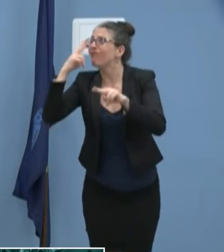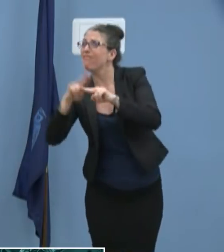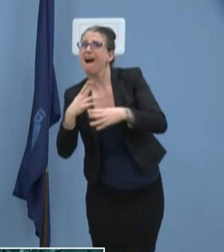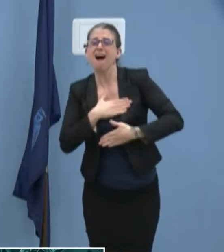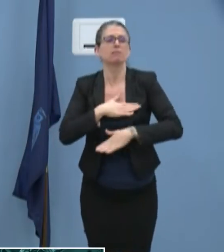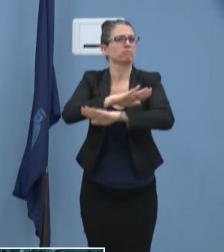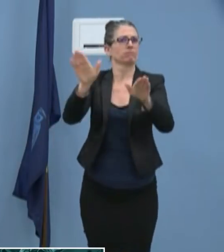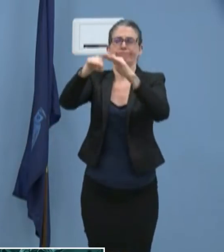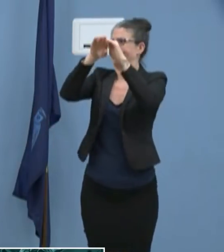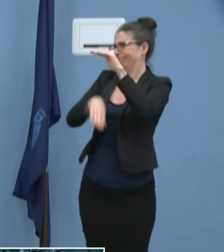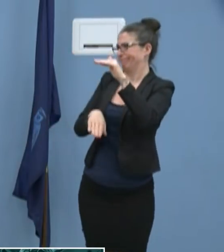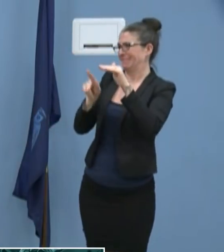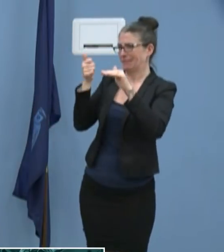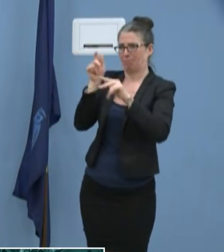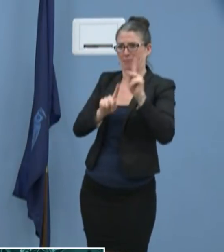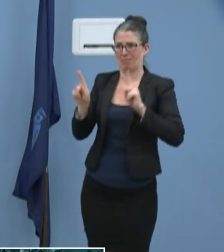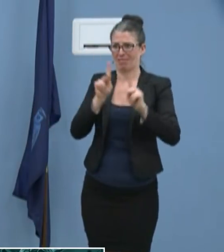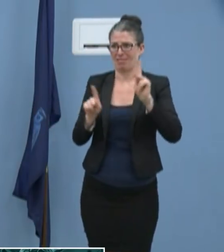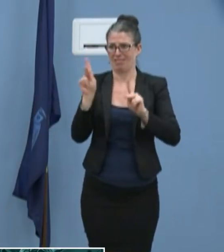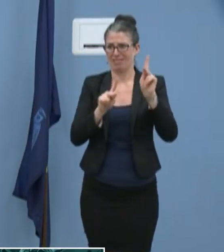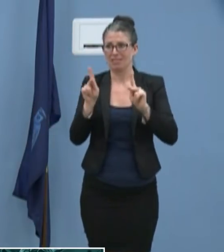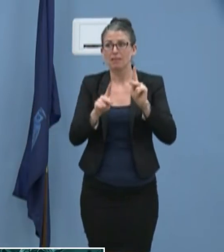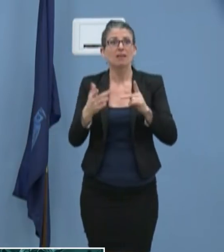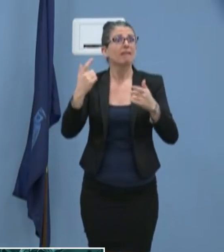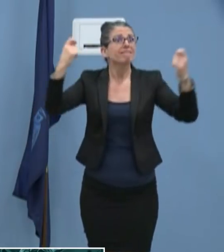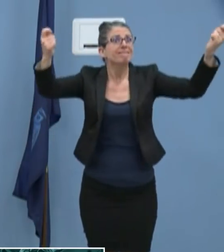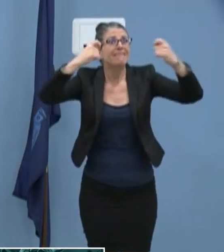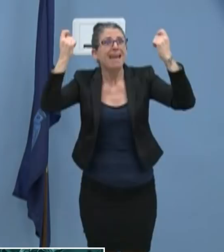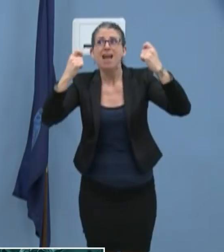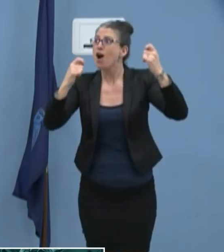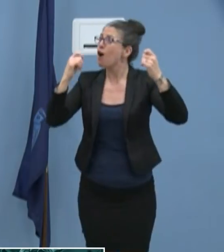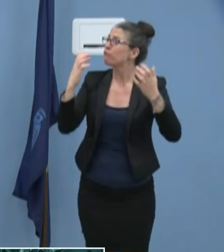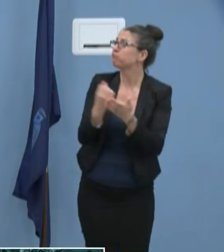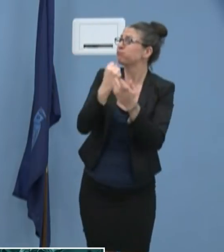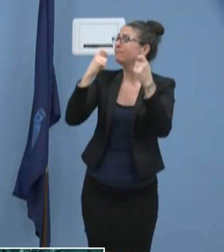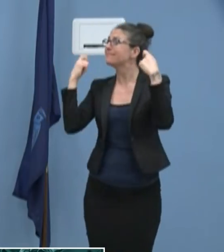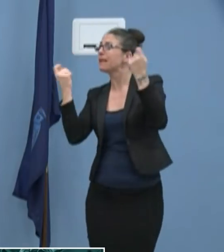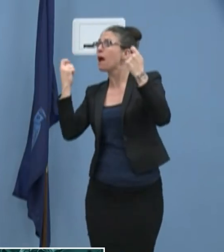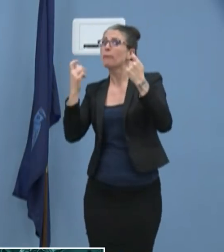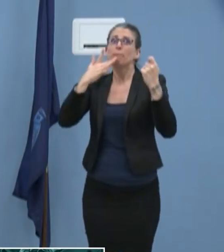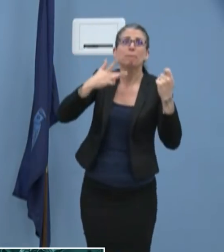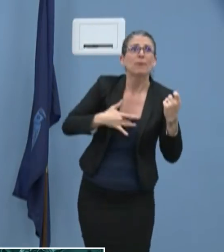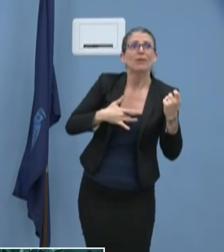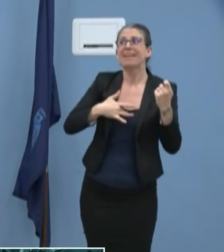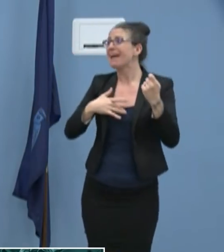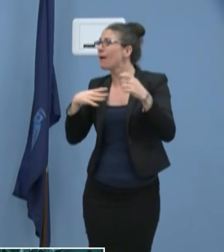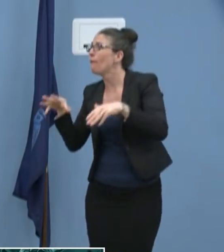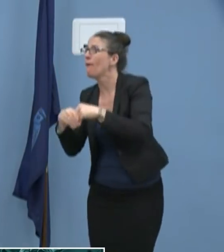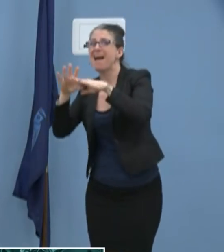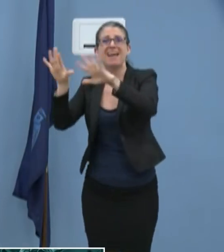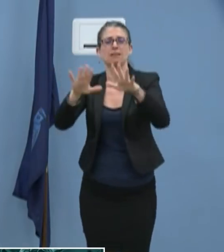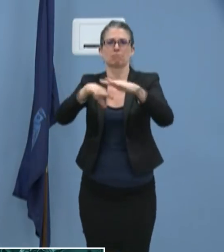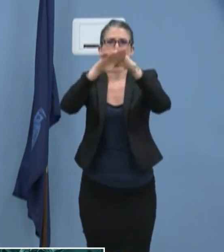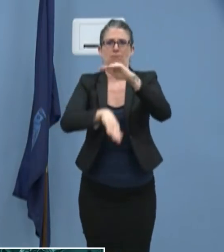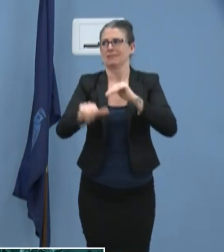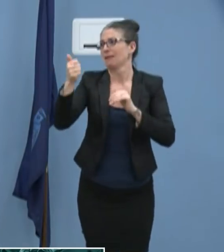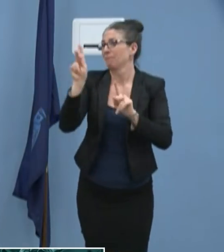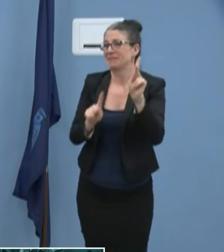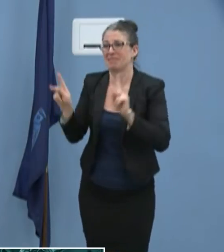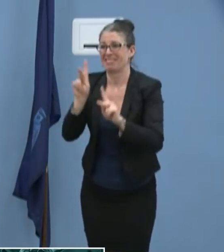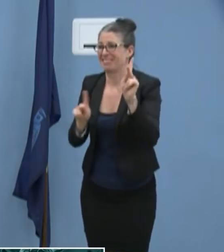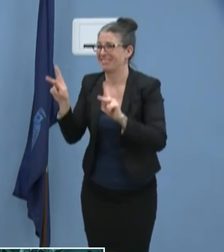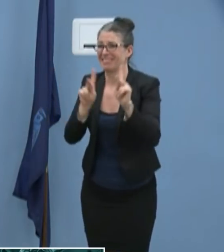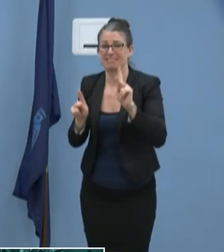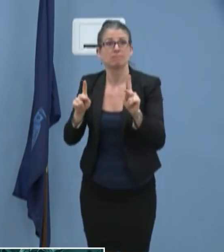auditorium, stadium, arena, large conference room, meeting hall,